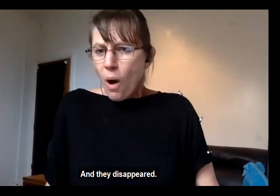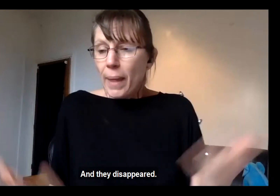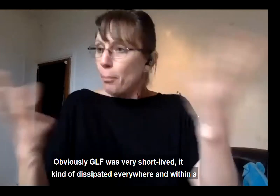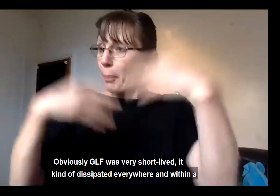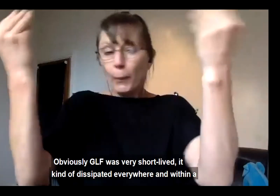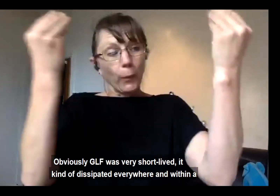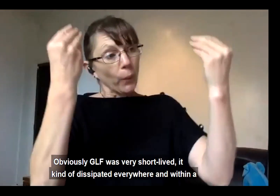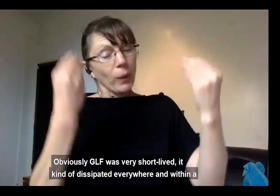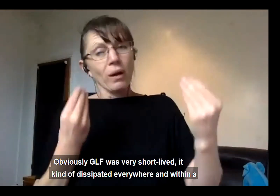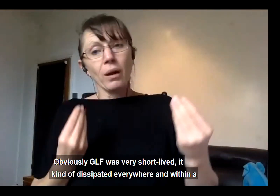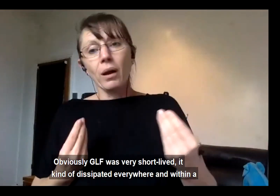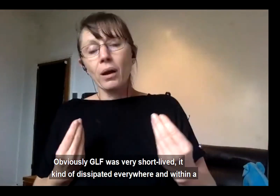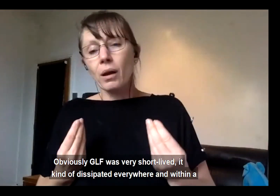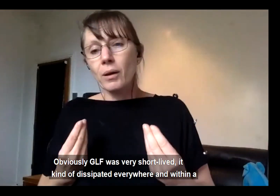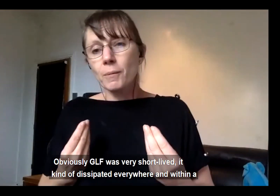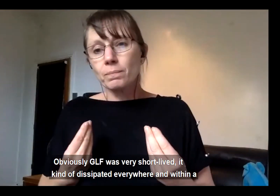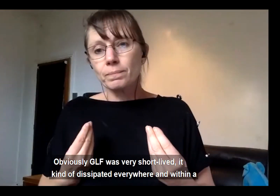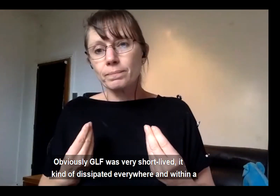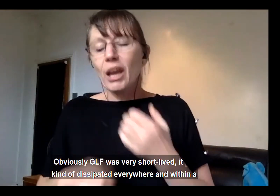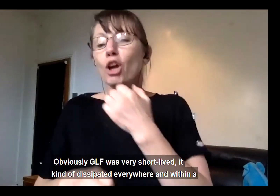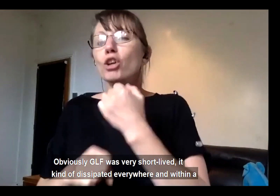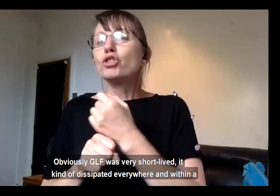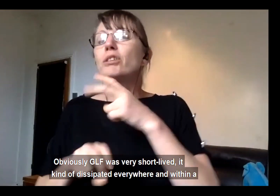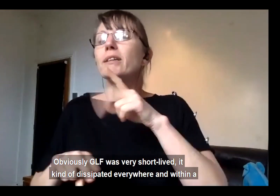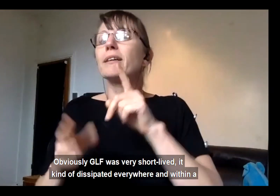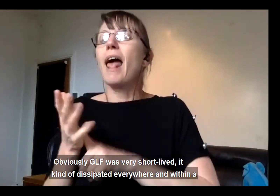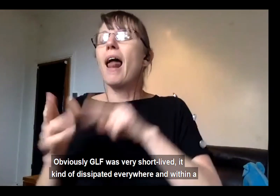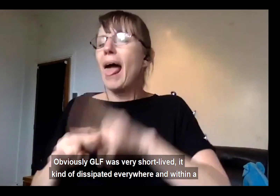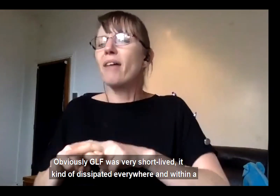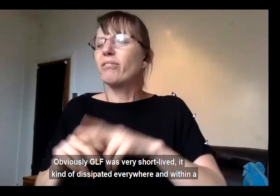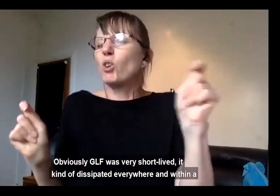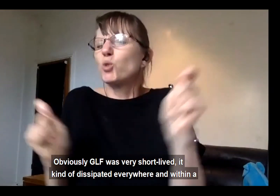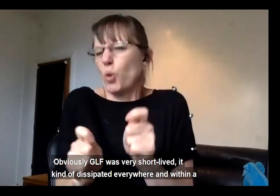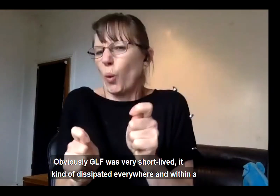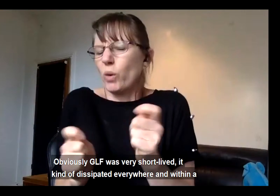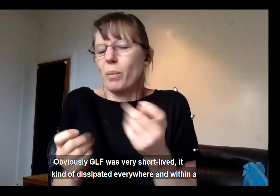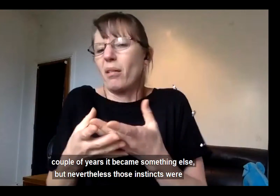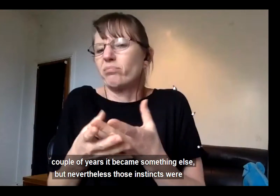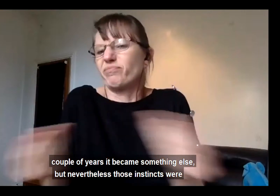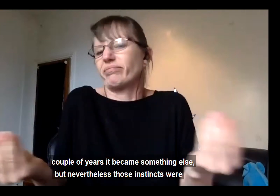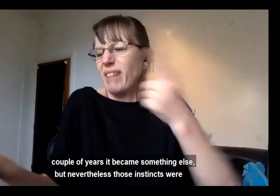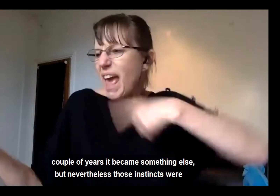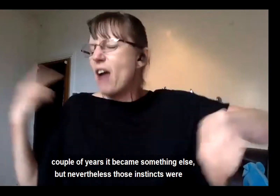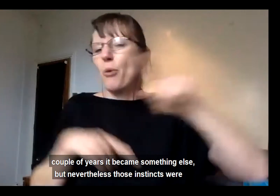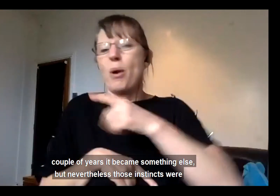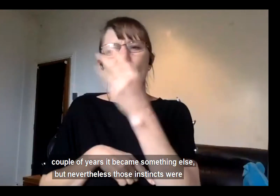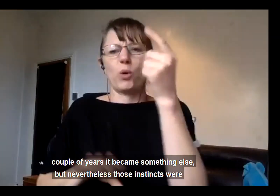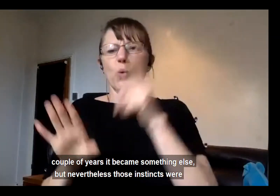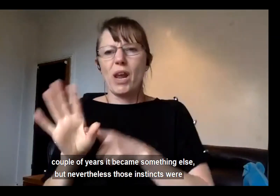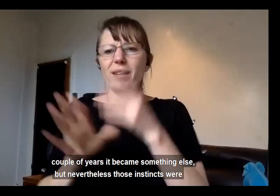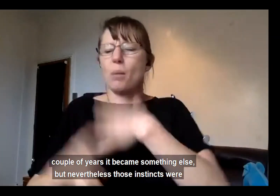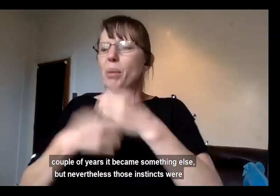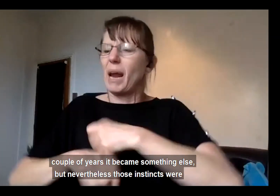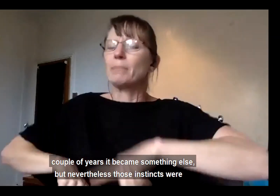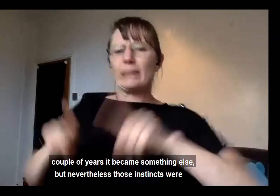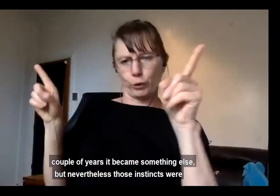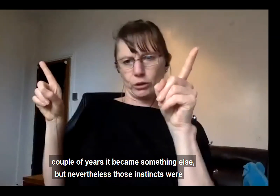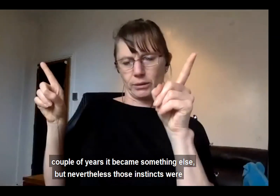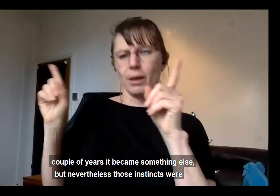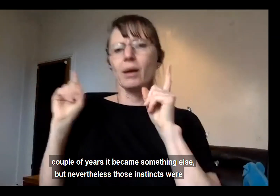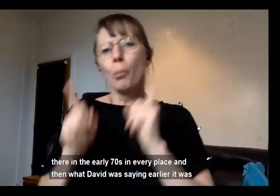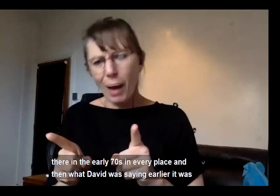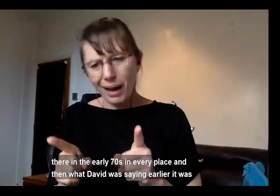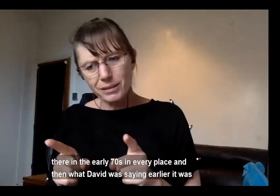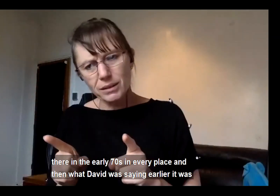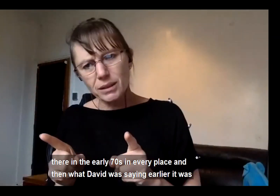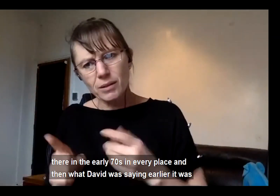disappeared. Obviously GLF was very short-lived. It kind of dissipated everywhere, and within a couple of years it became something else. But nevertheless,